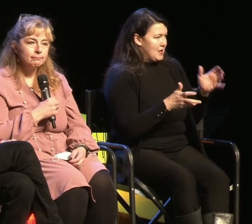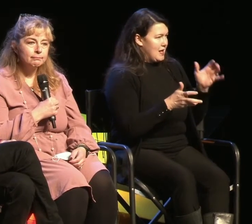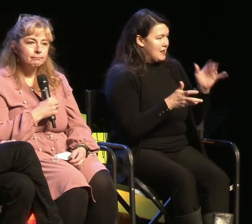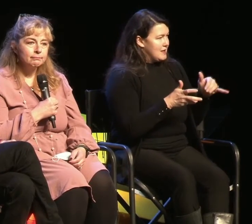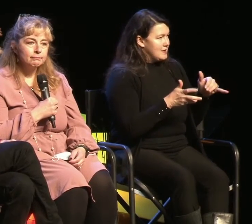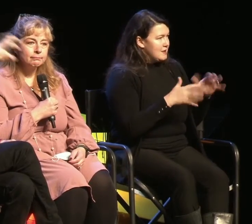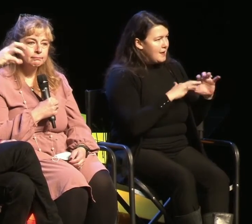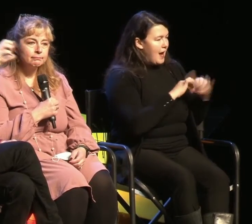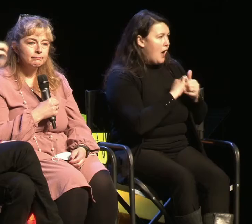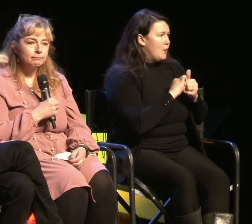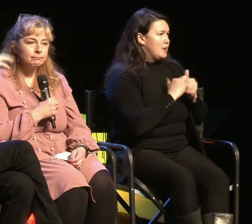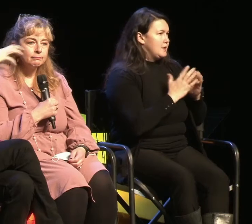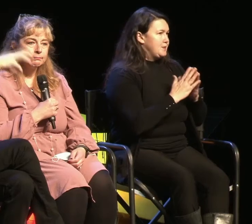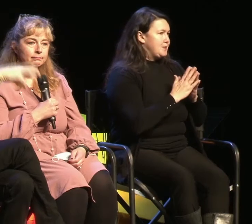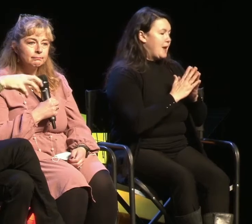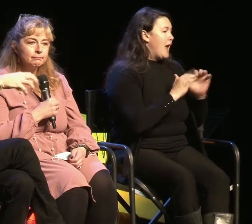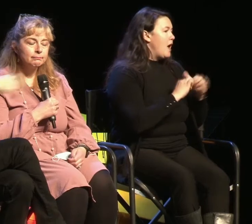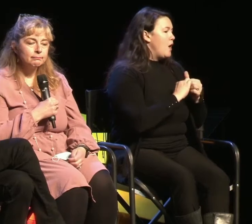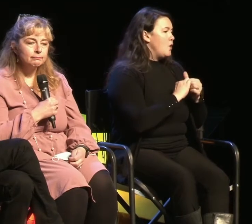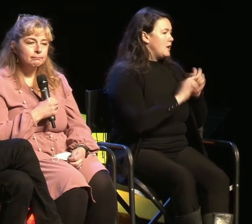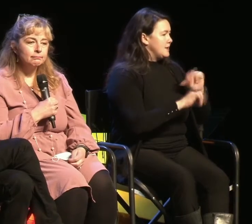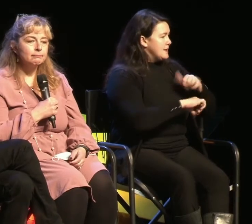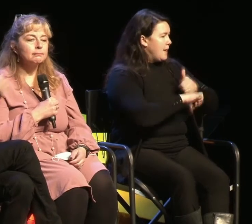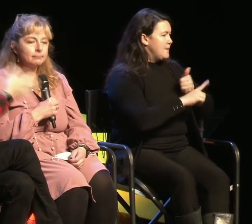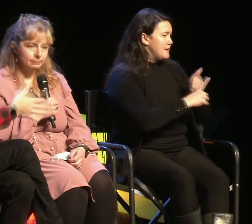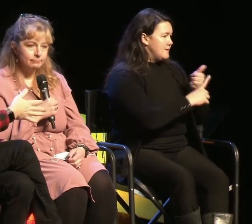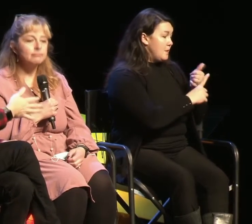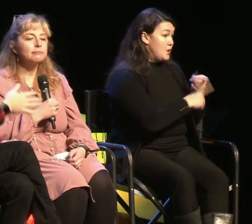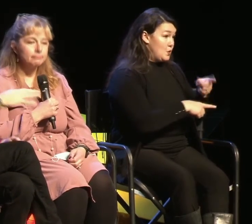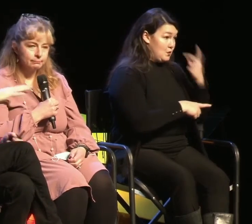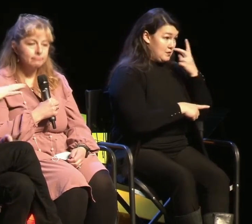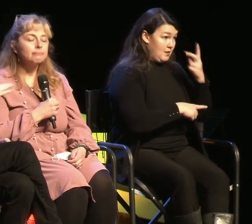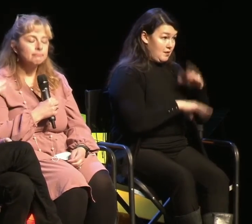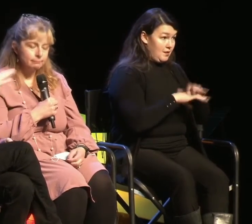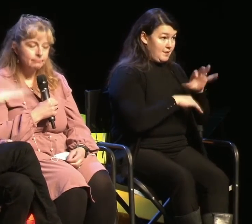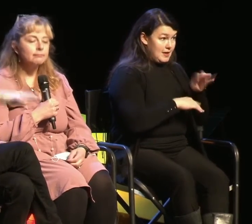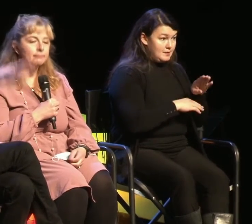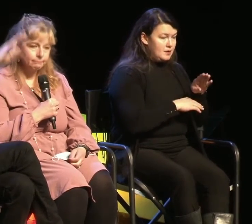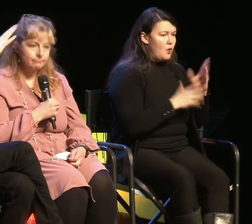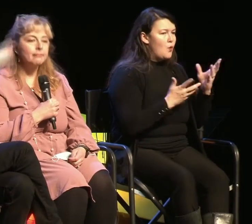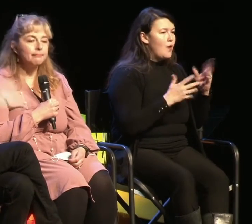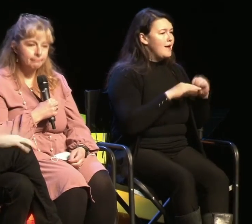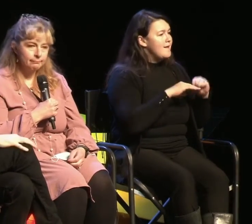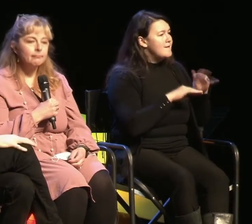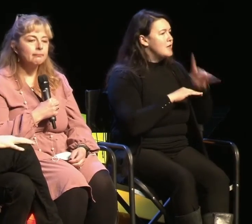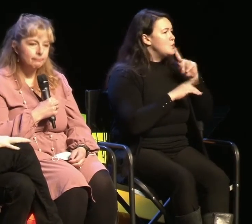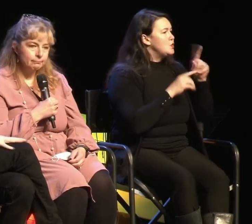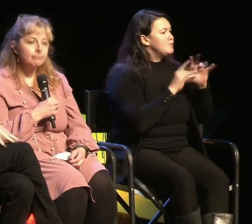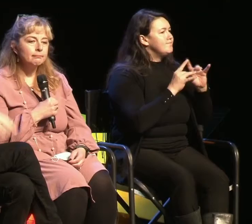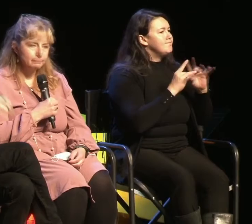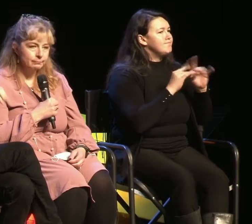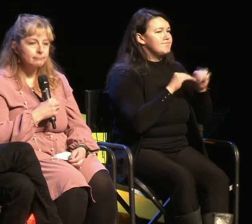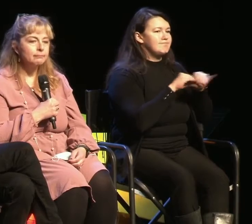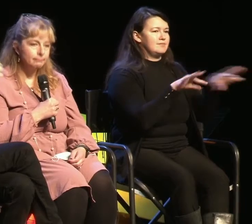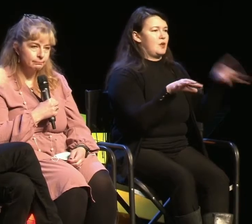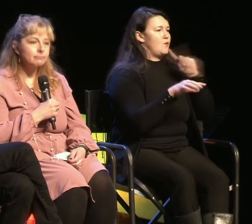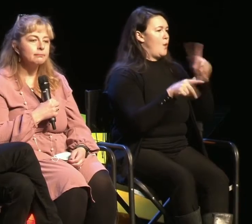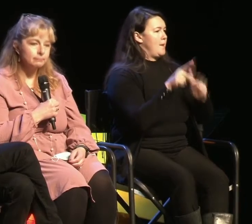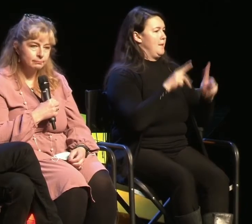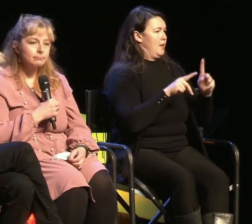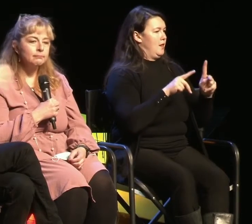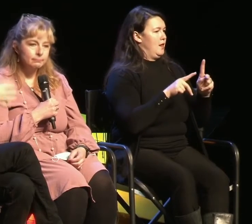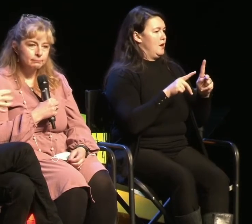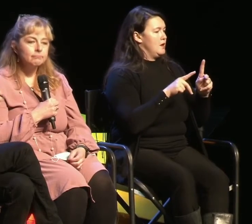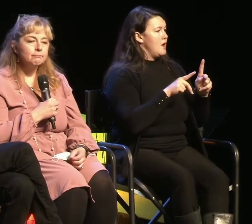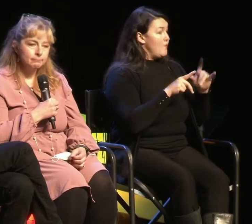what could they look for? How could they position themselves? Like you said, you saw on Facebook, like, what advice would you give to everybody about allowing